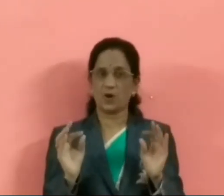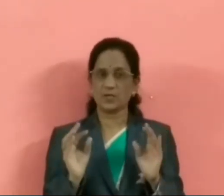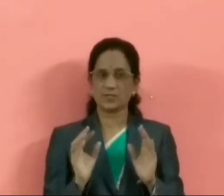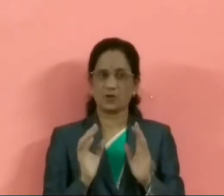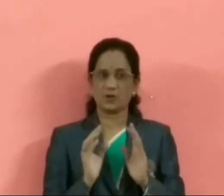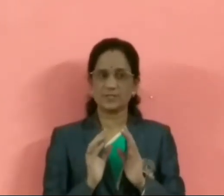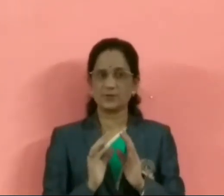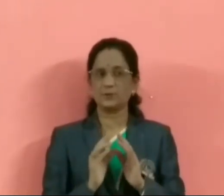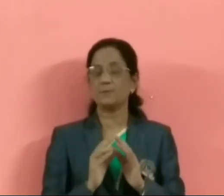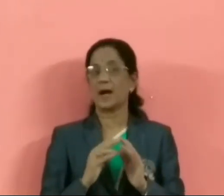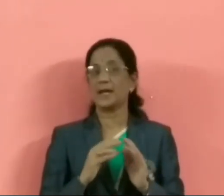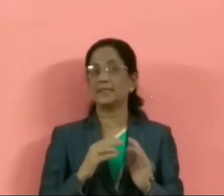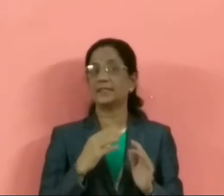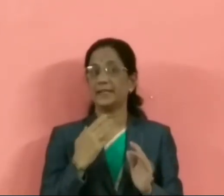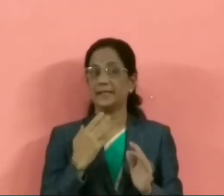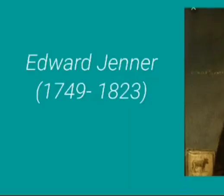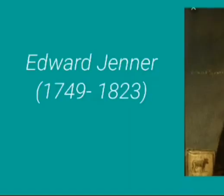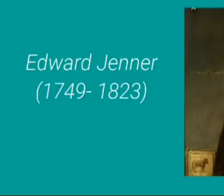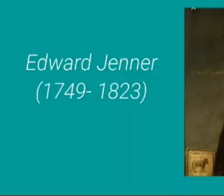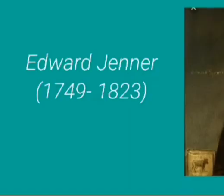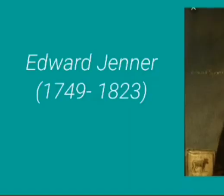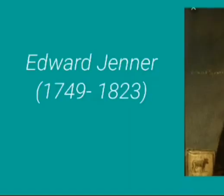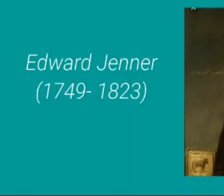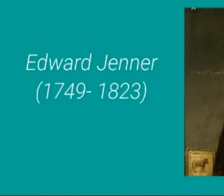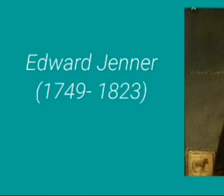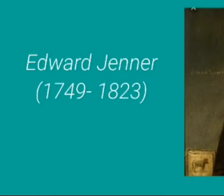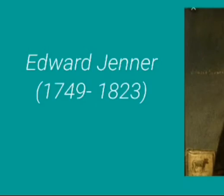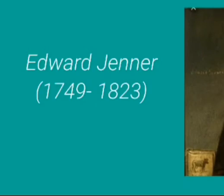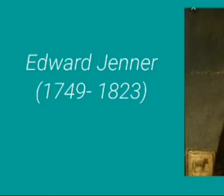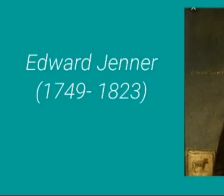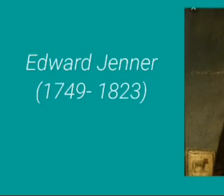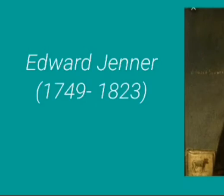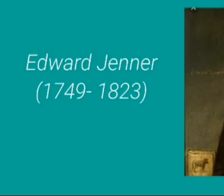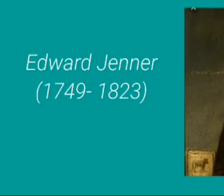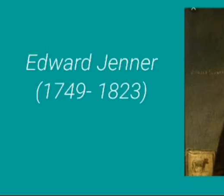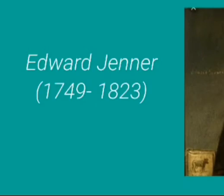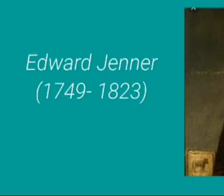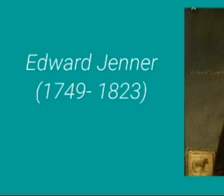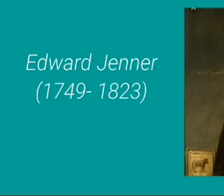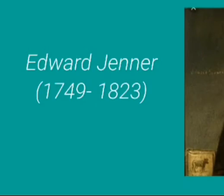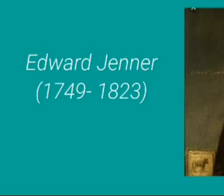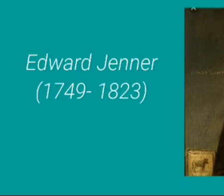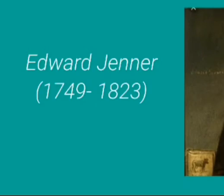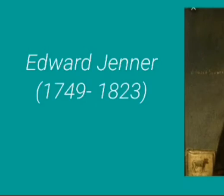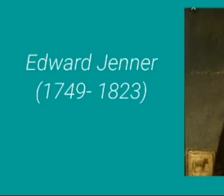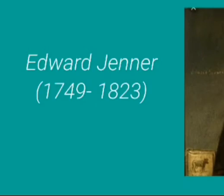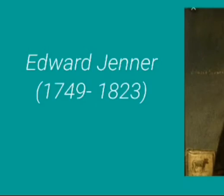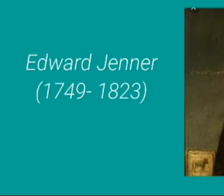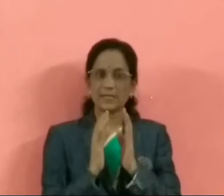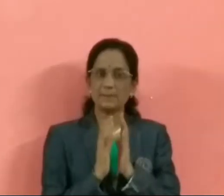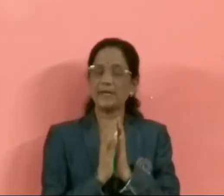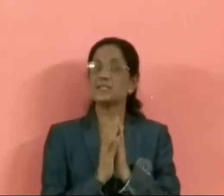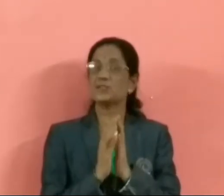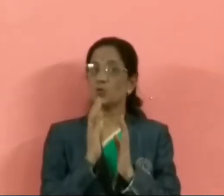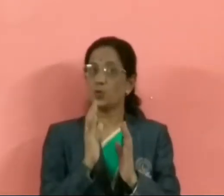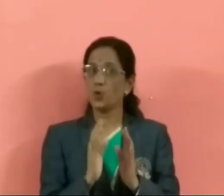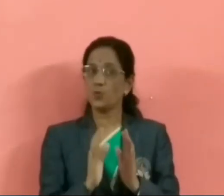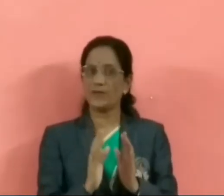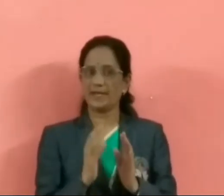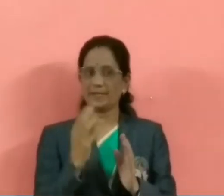was conceived by the Edward Jenner. First he observed that the milkmaids who were